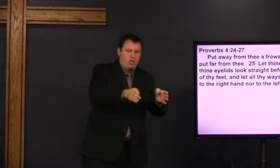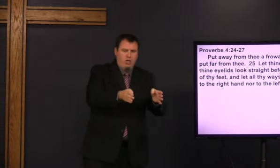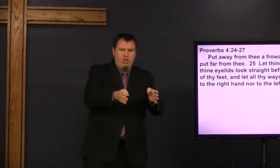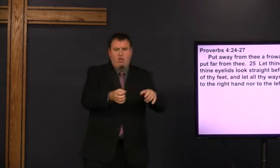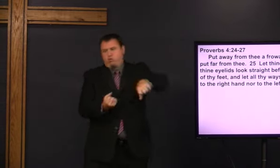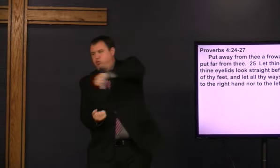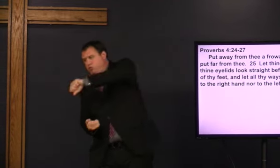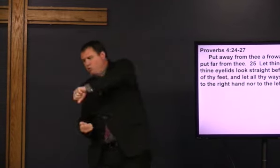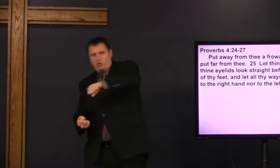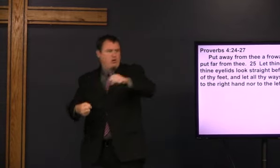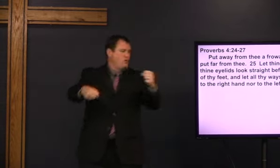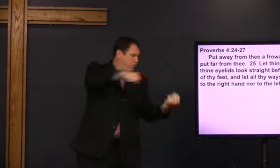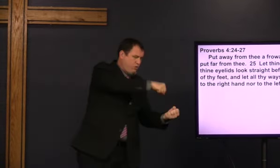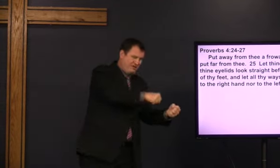Correct.